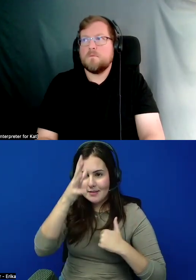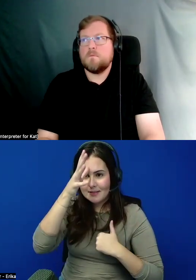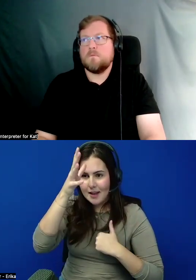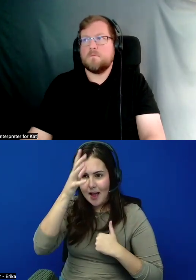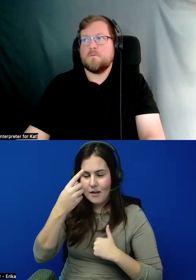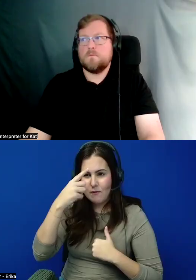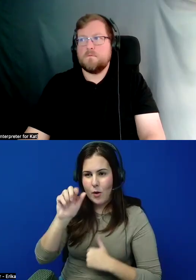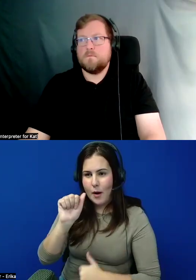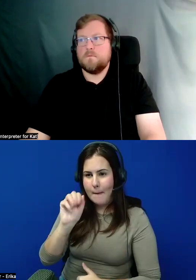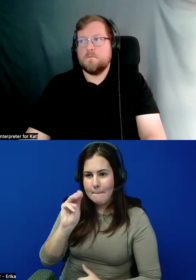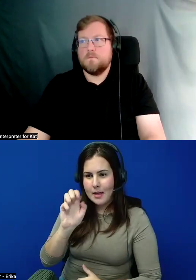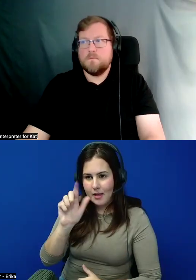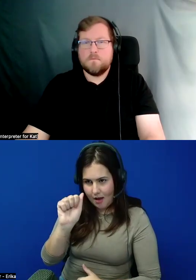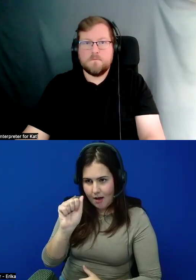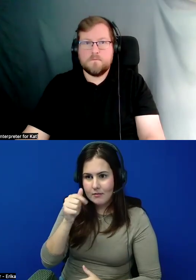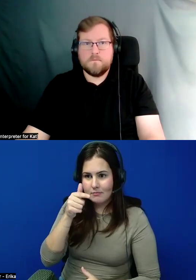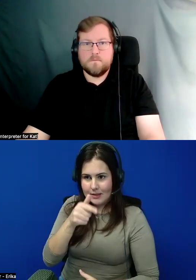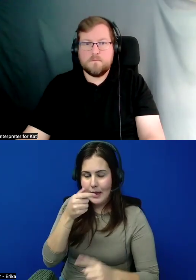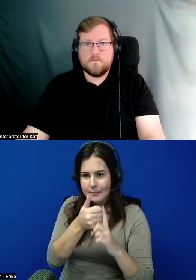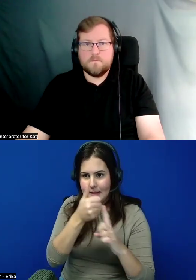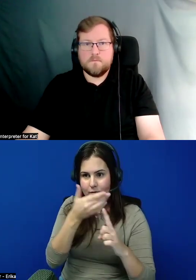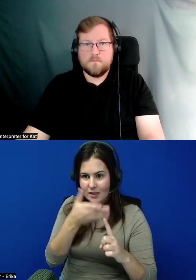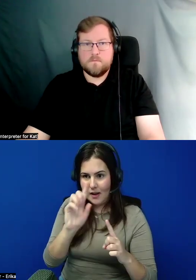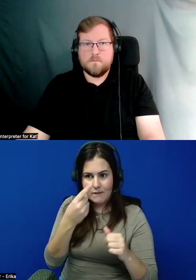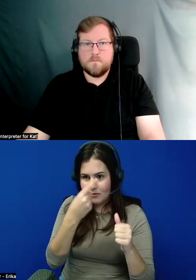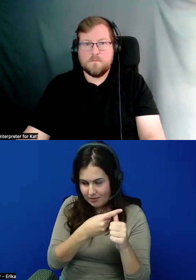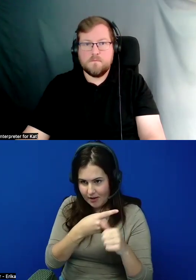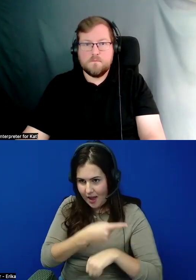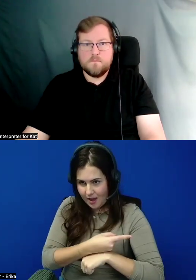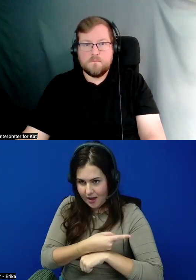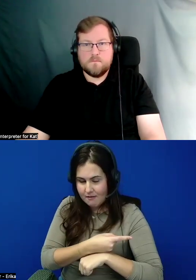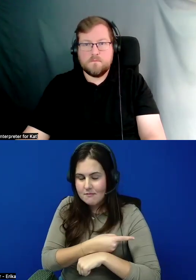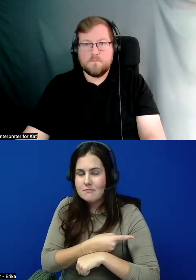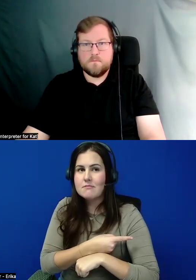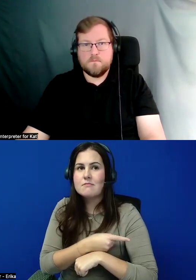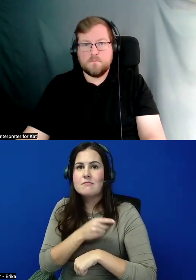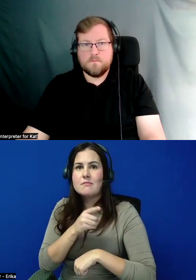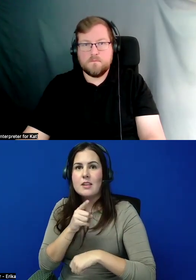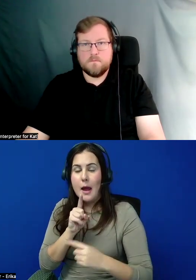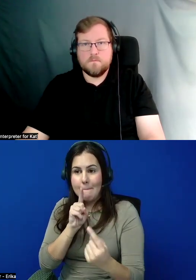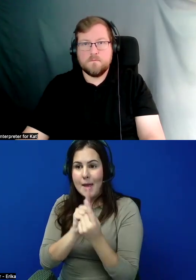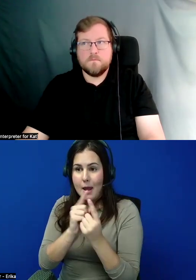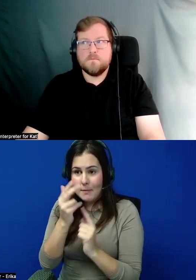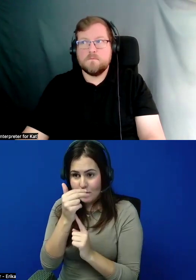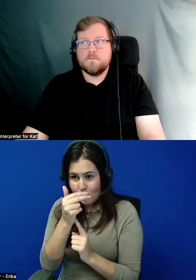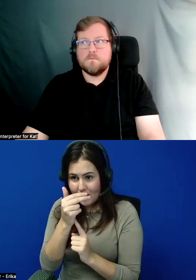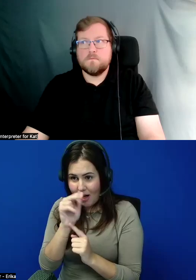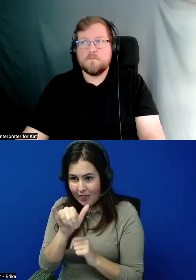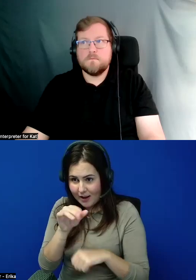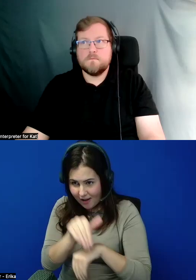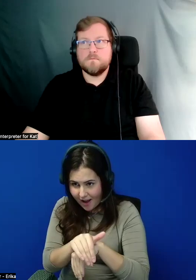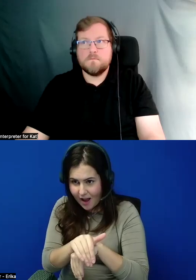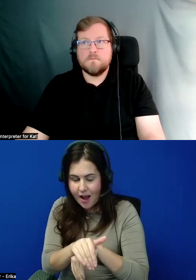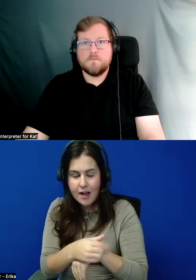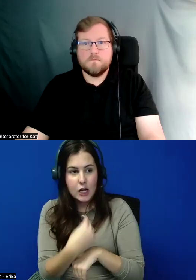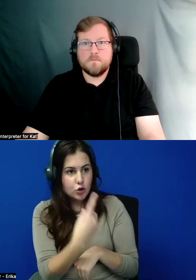the very first day, and then that night I saw him at the hotel, and we had dinner together. And he was like, "Oh yeah, I've been here in film before. Like I worked on this